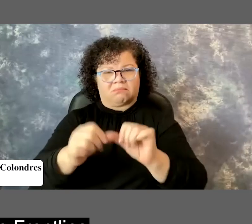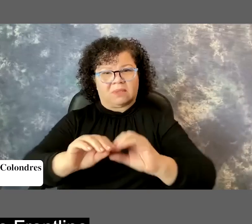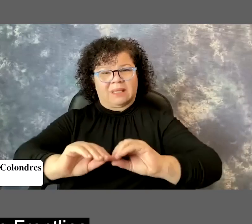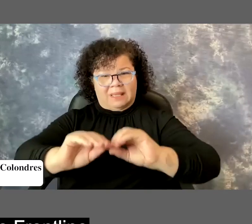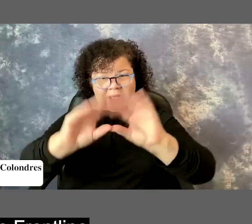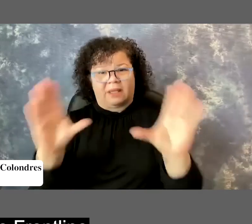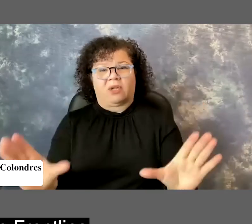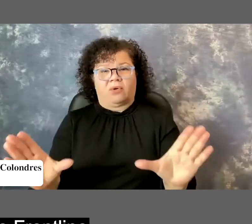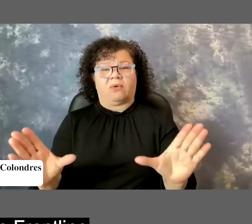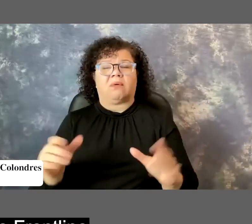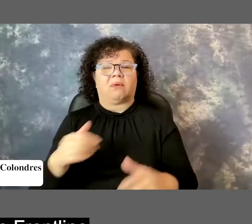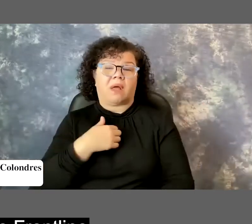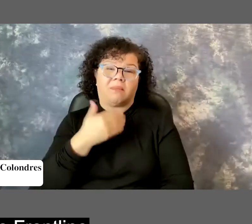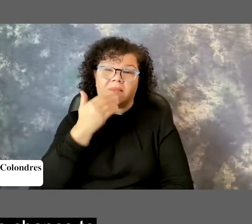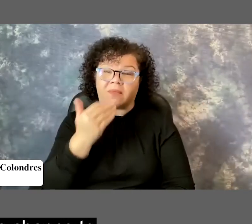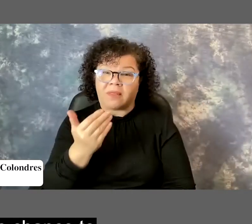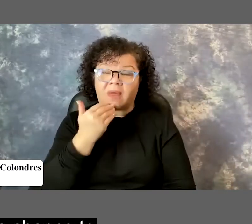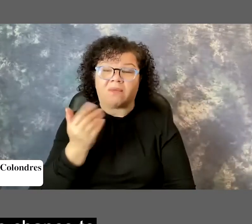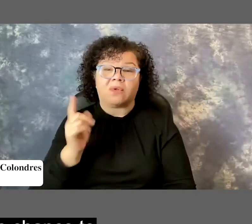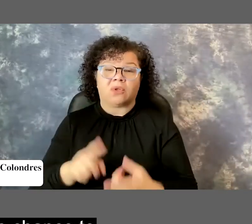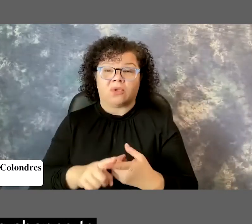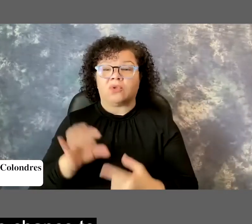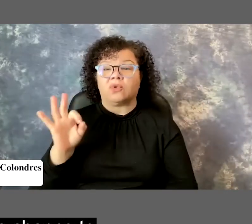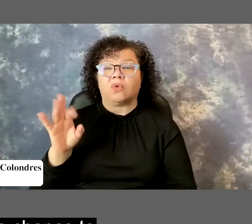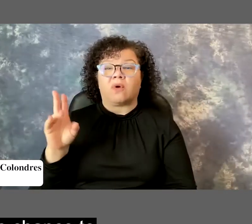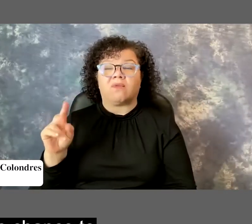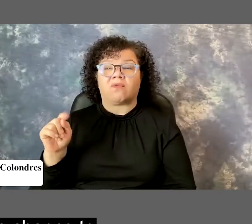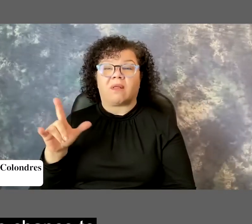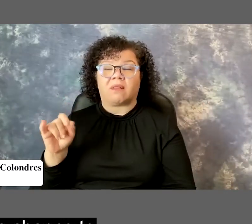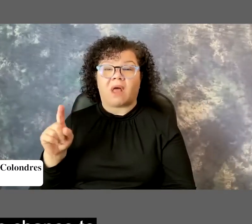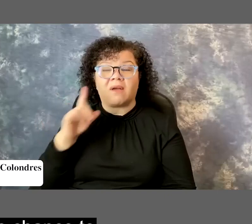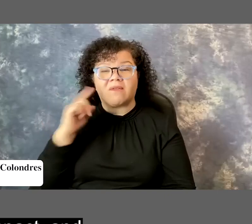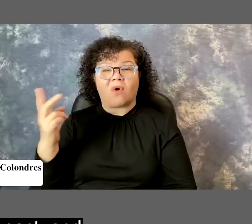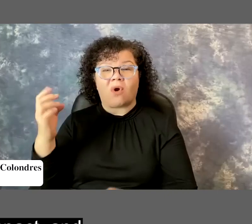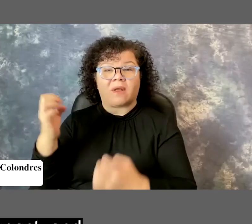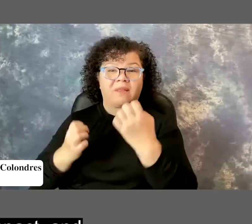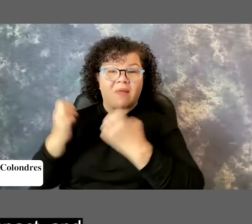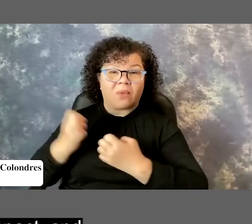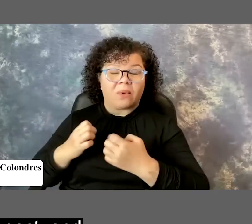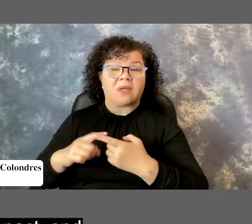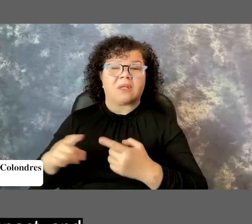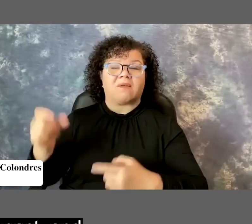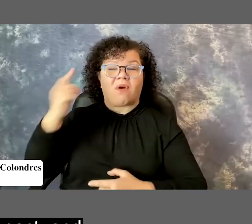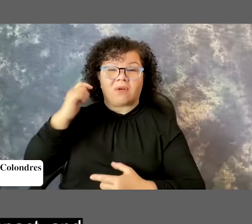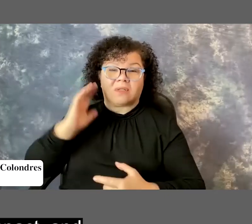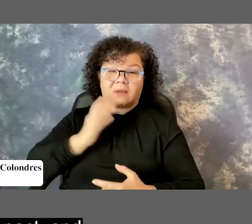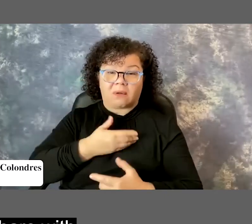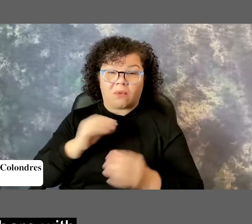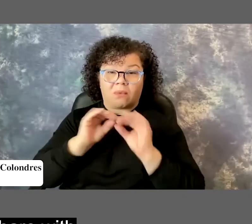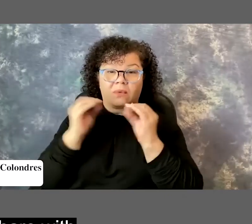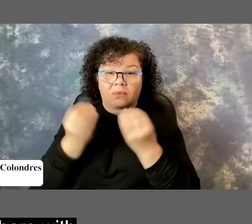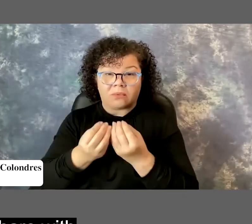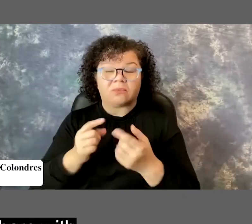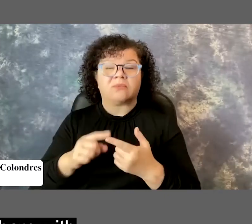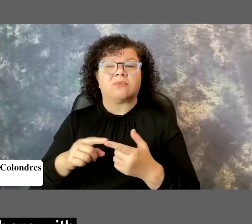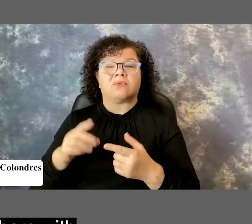I'm deeply thankful to Frontline Solutions team for the chance to understand our impact and for the